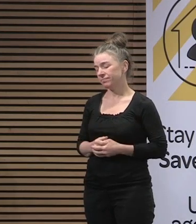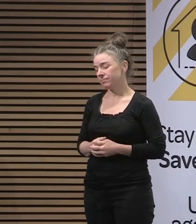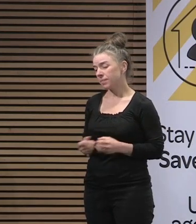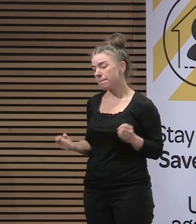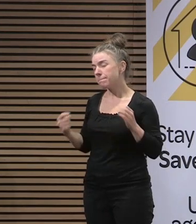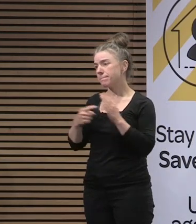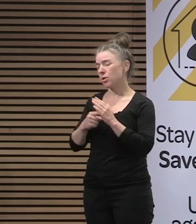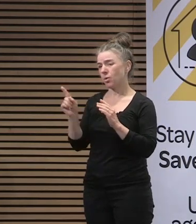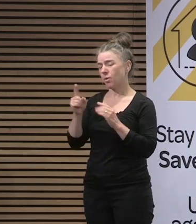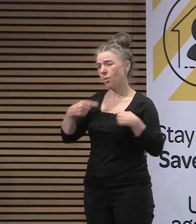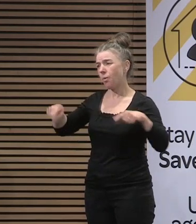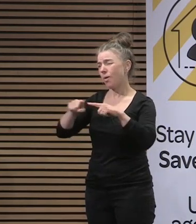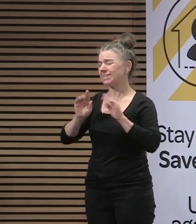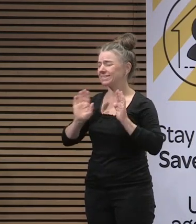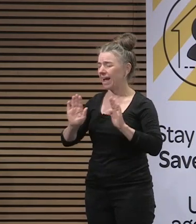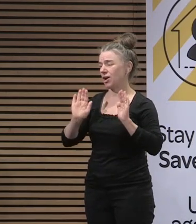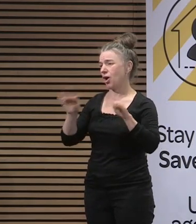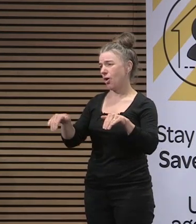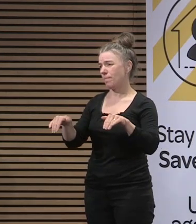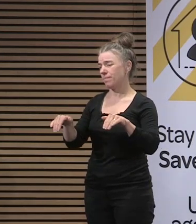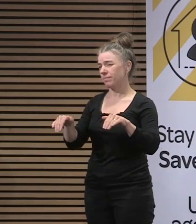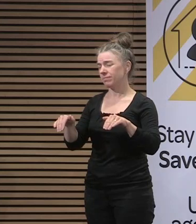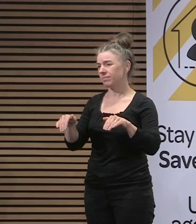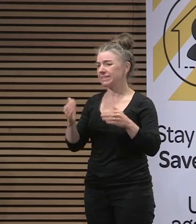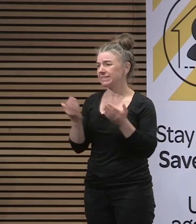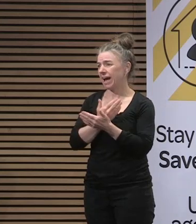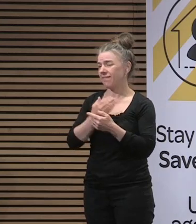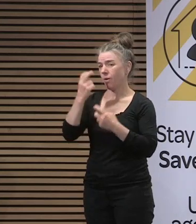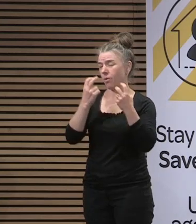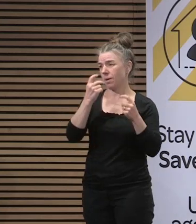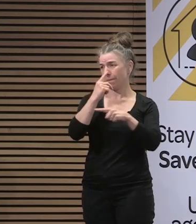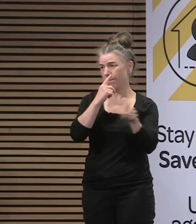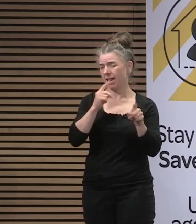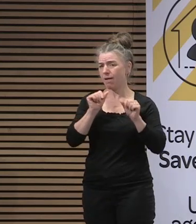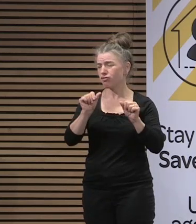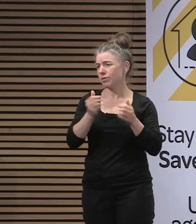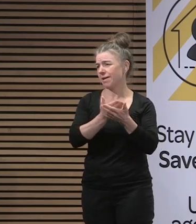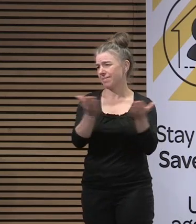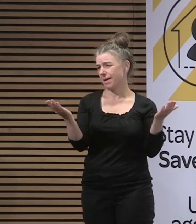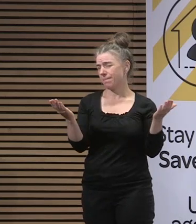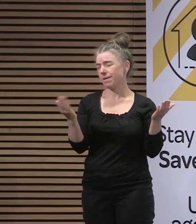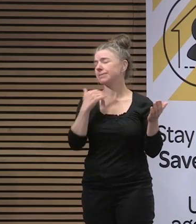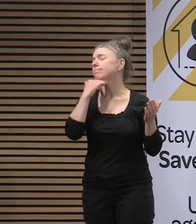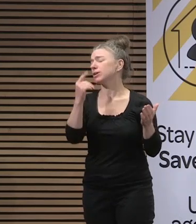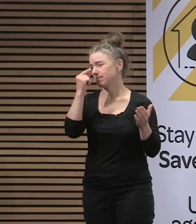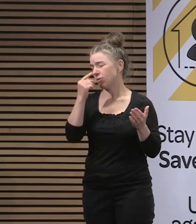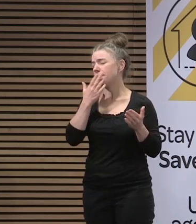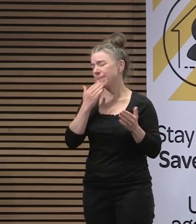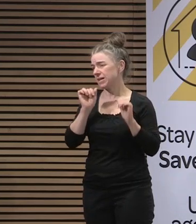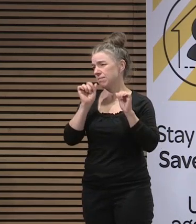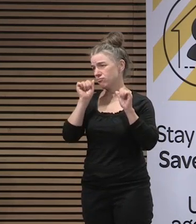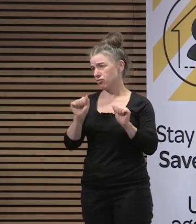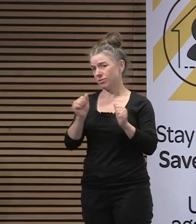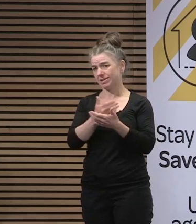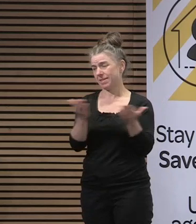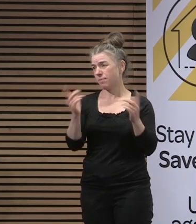critical that we all stay at home to give our older New Zealanders as much protection as we possibly can. And our